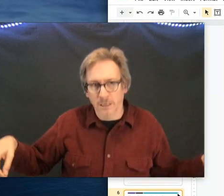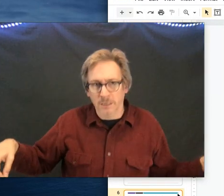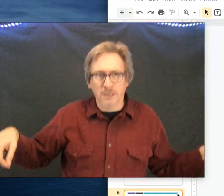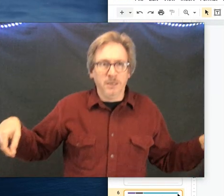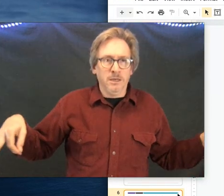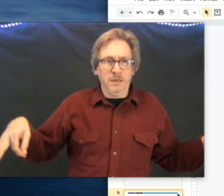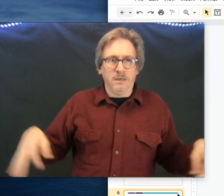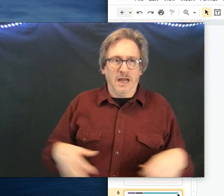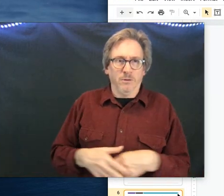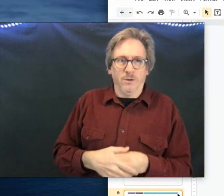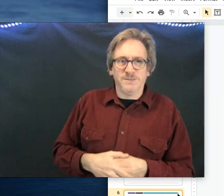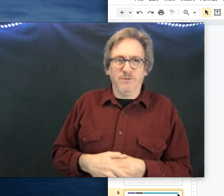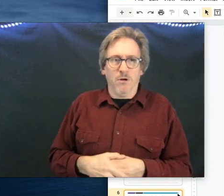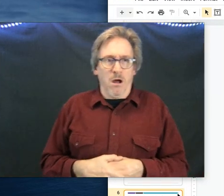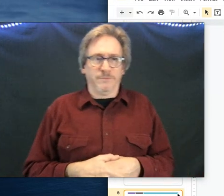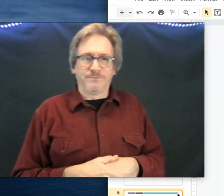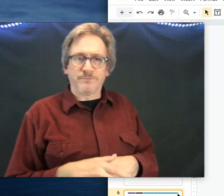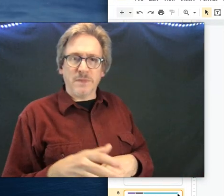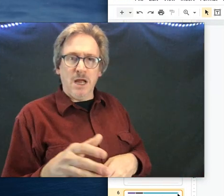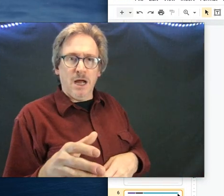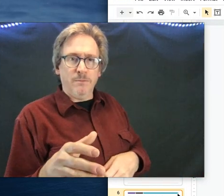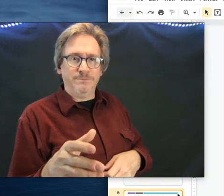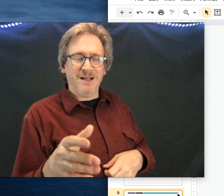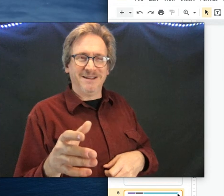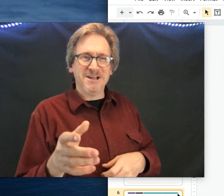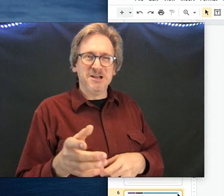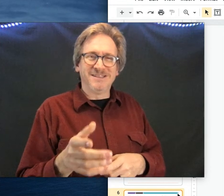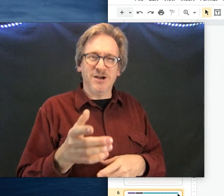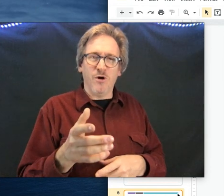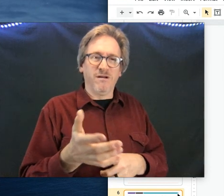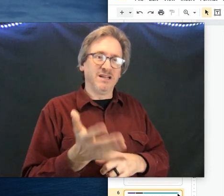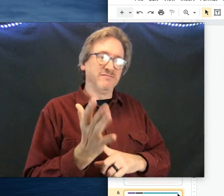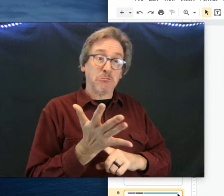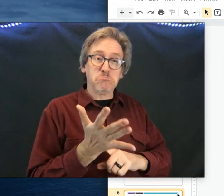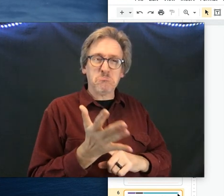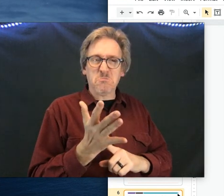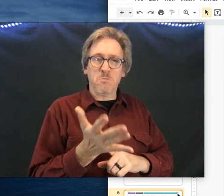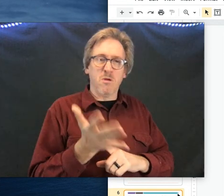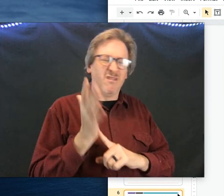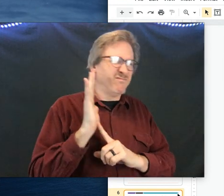hearing, I will always be wrong. So